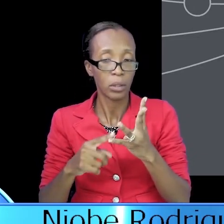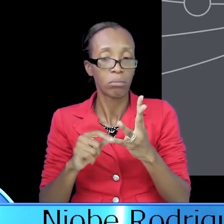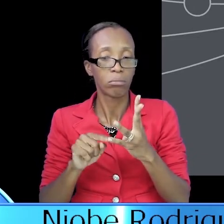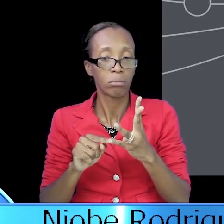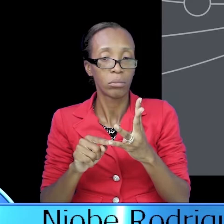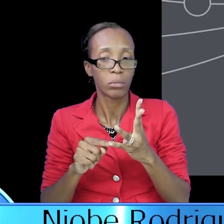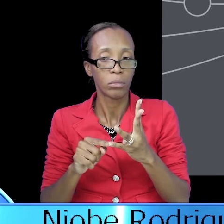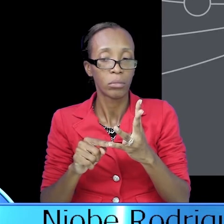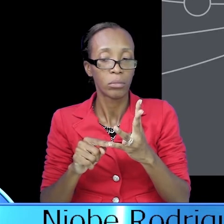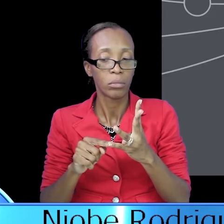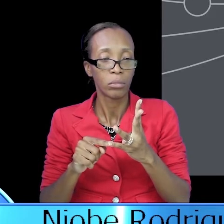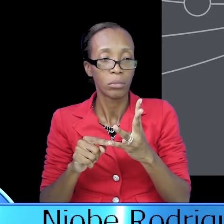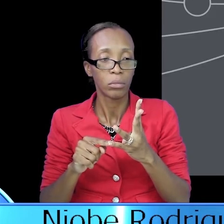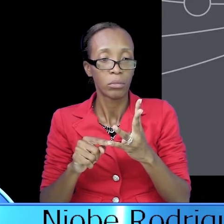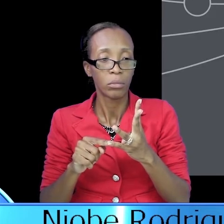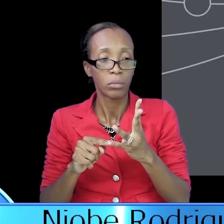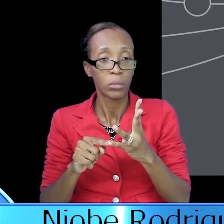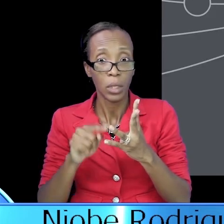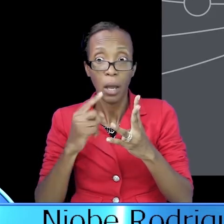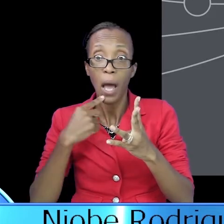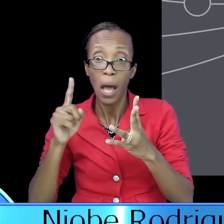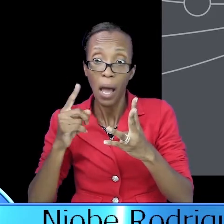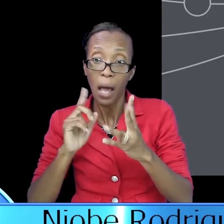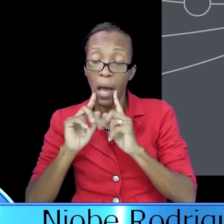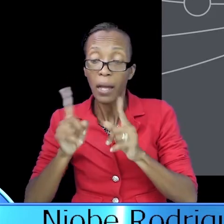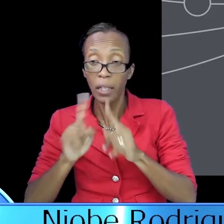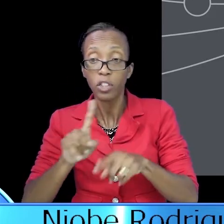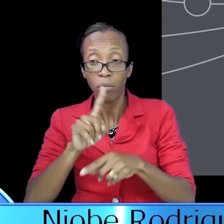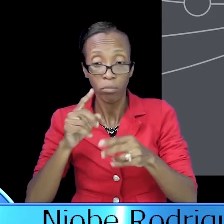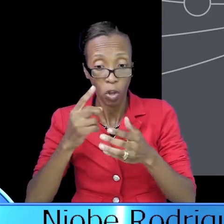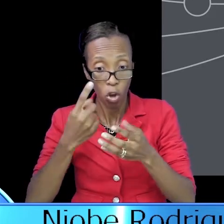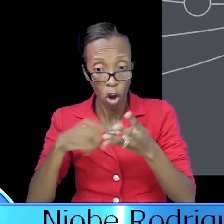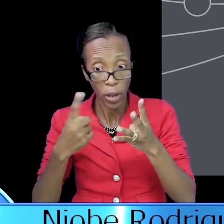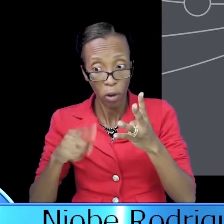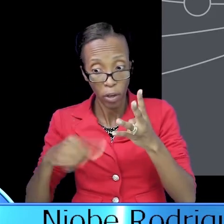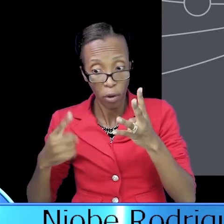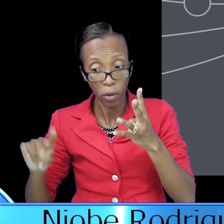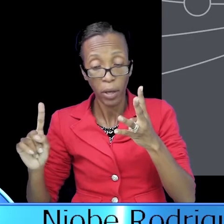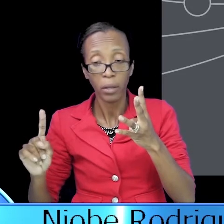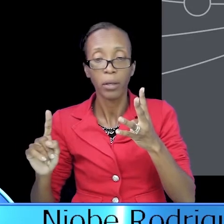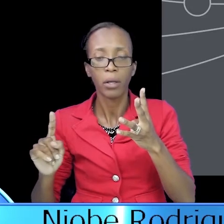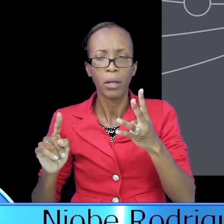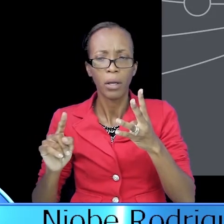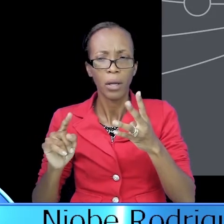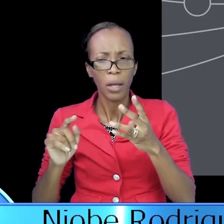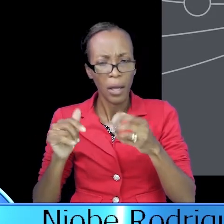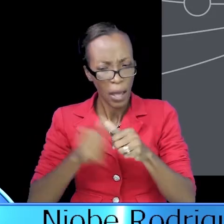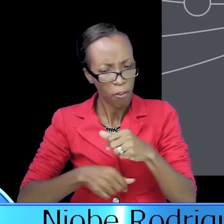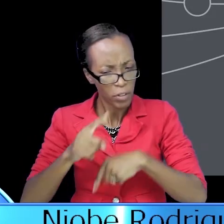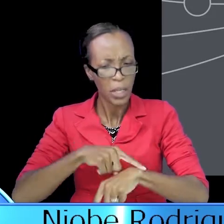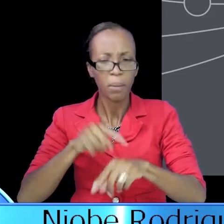did you understand what you read, and then you get some web pages that you have to test following the process that they gave you,